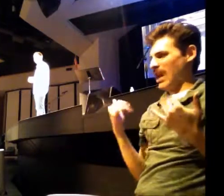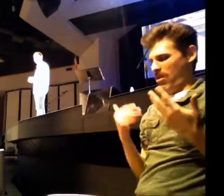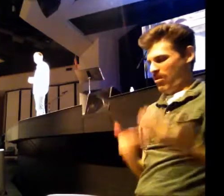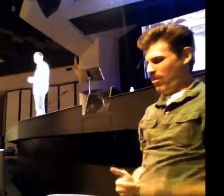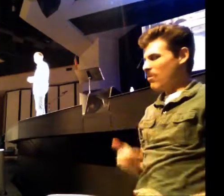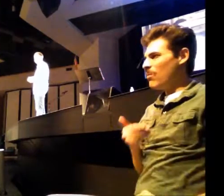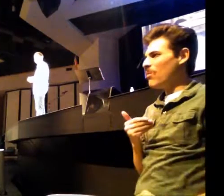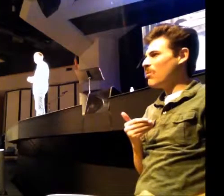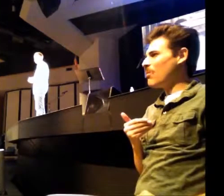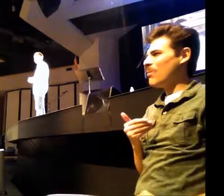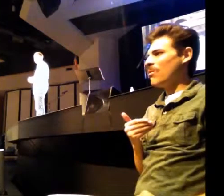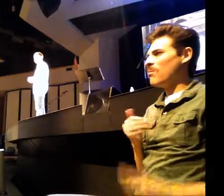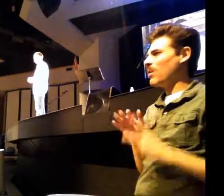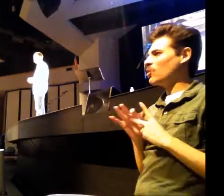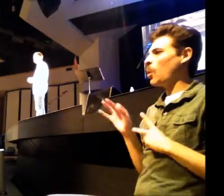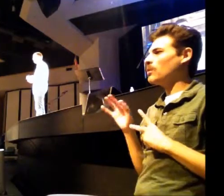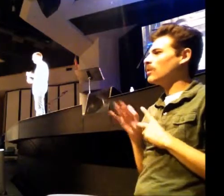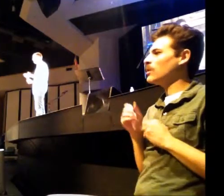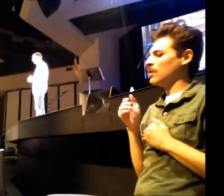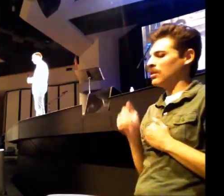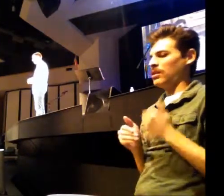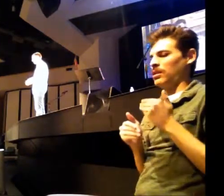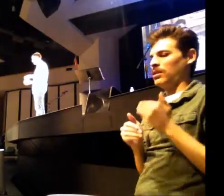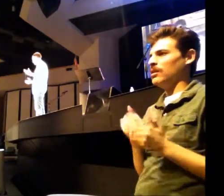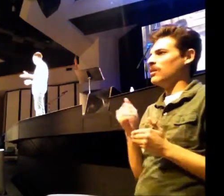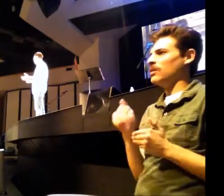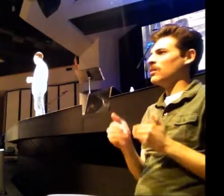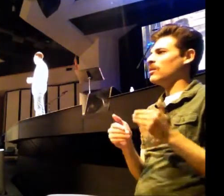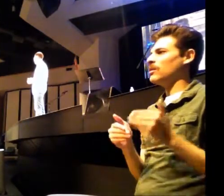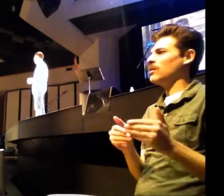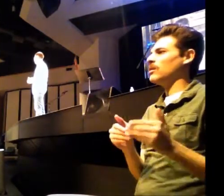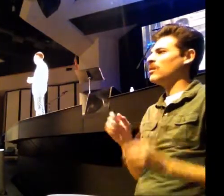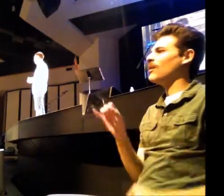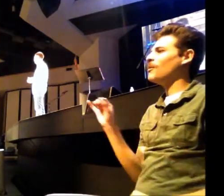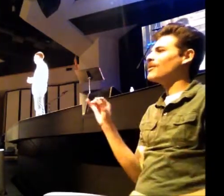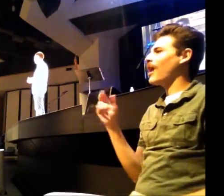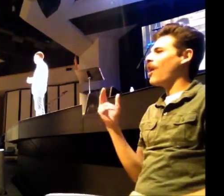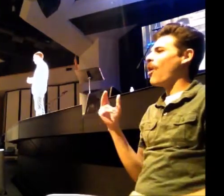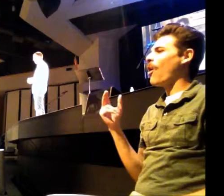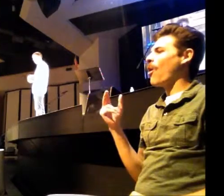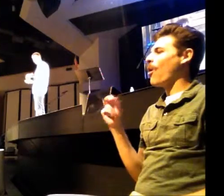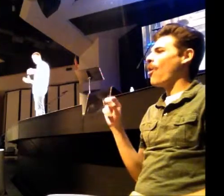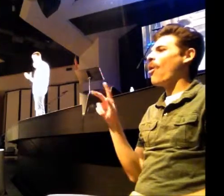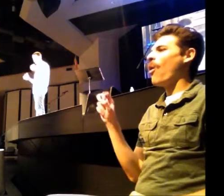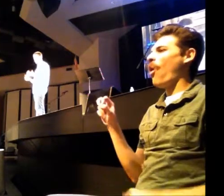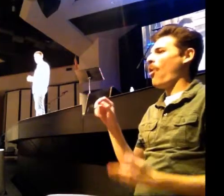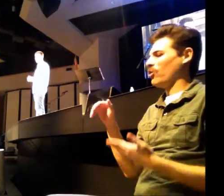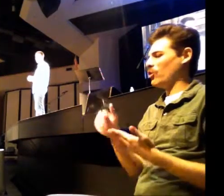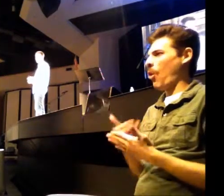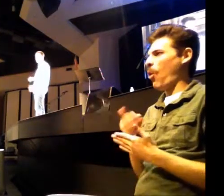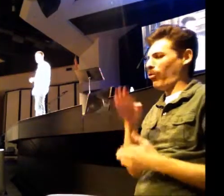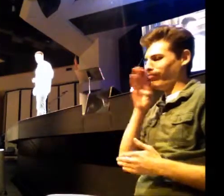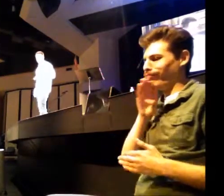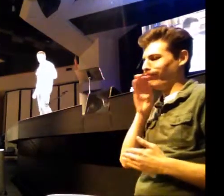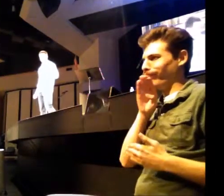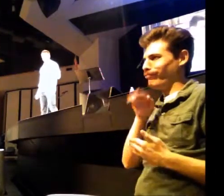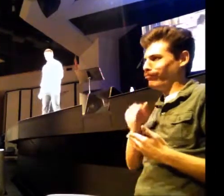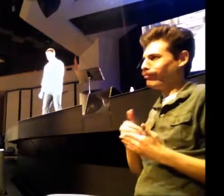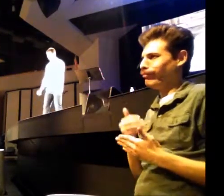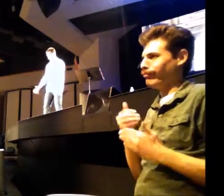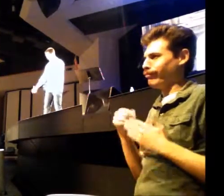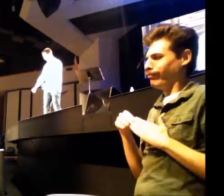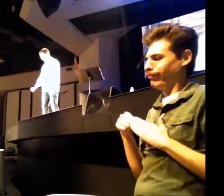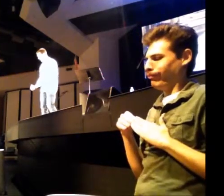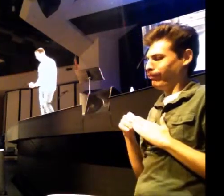are. And it was like I dug a hole and I started to kind of wreck with guilt and frustrated and hurt and angry and all of this stuff. And